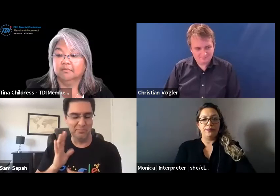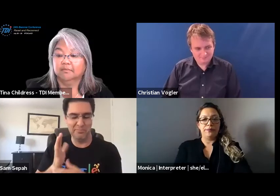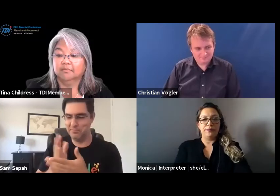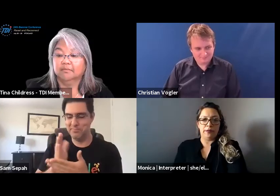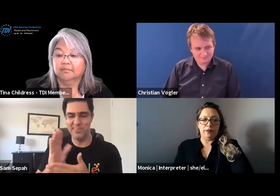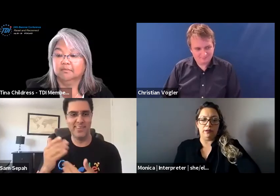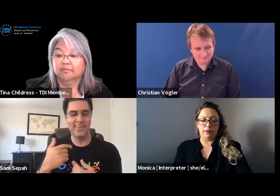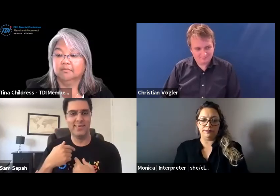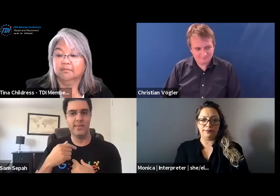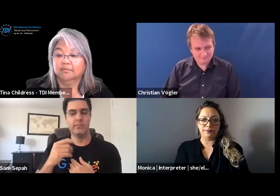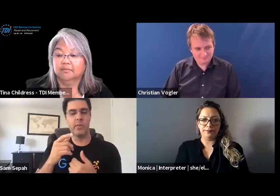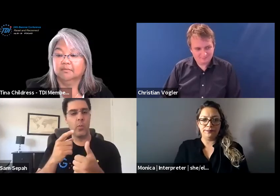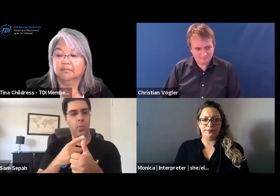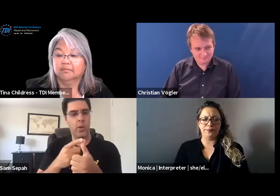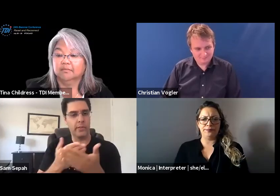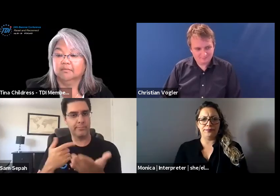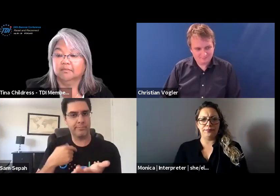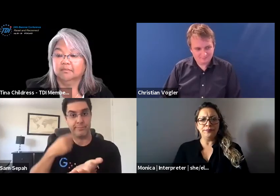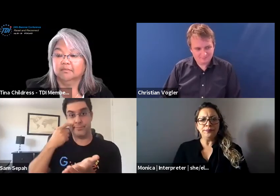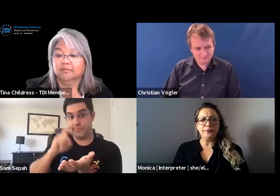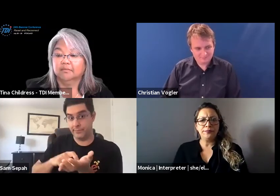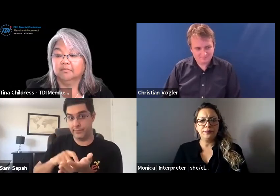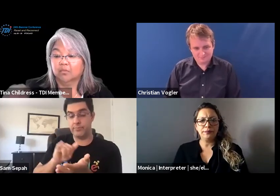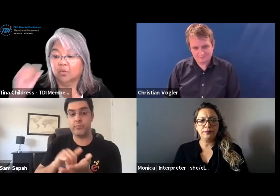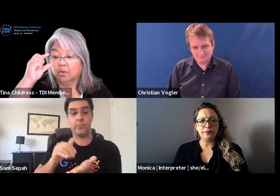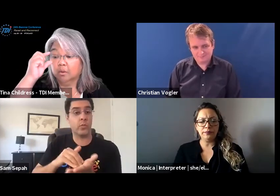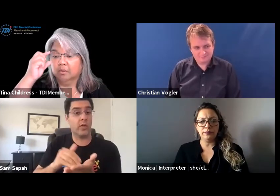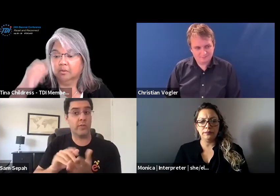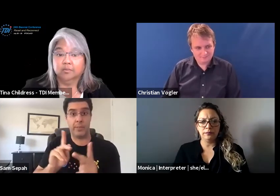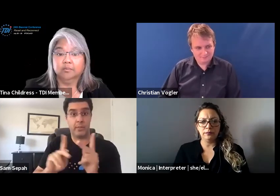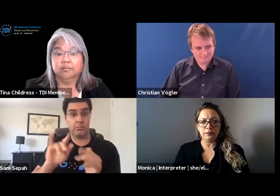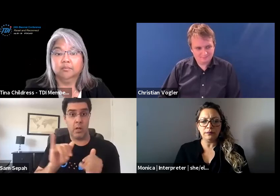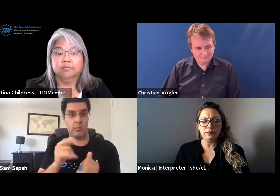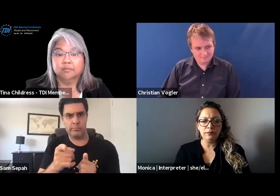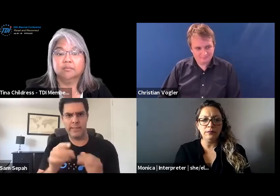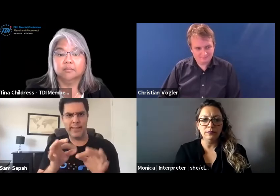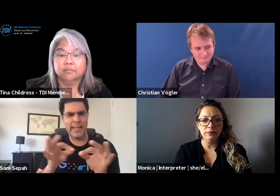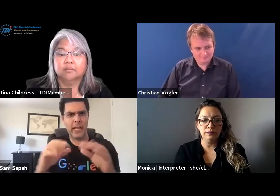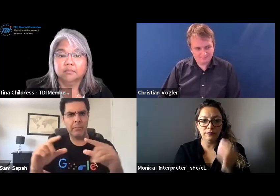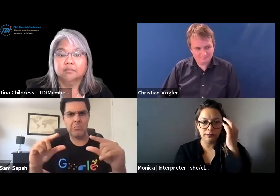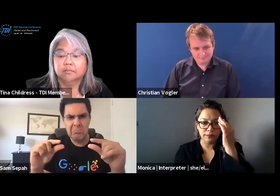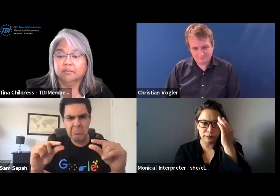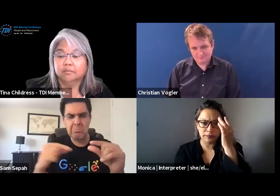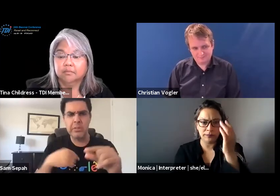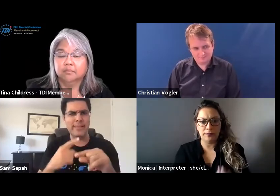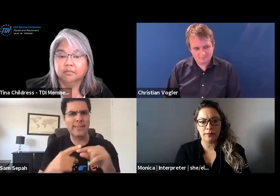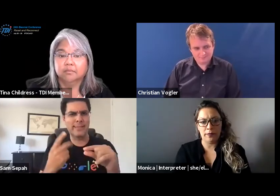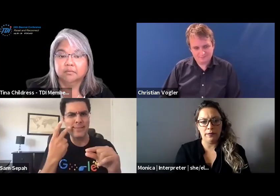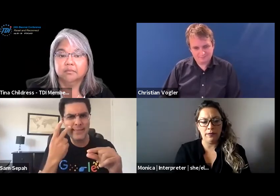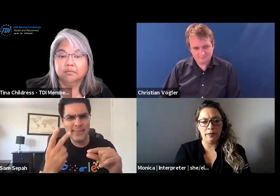lot of that thrown on me, and that's okay. That's all right. So, one thing I have noticed is that oftentimes people like you saying that